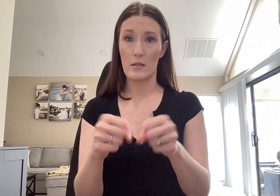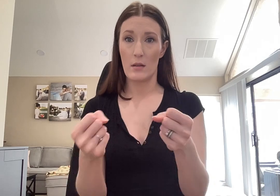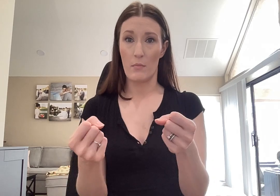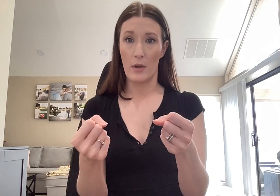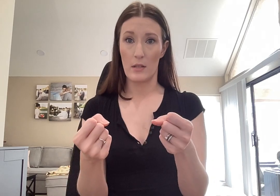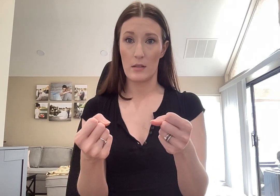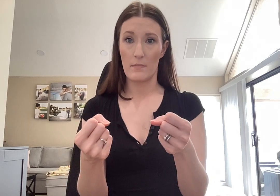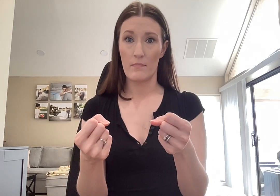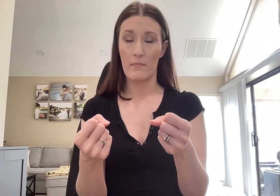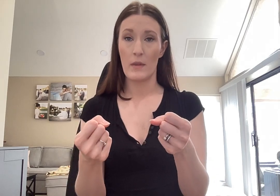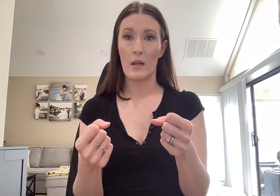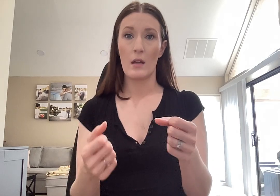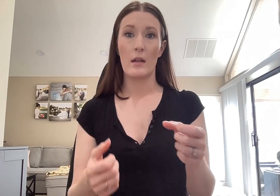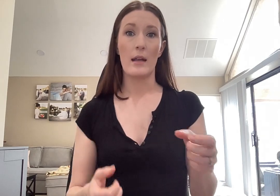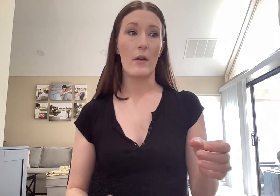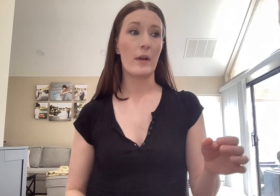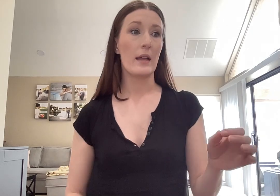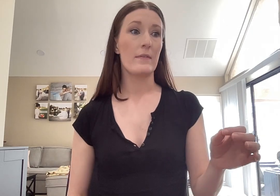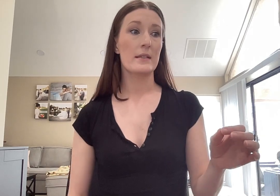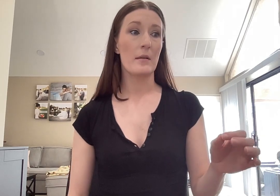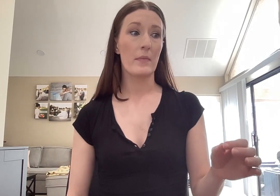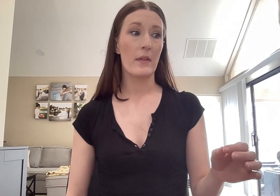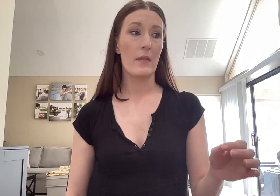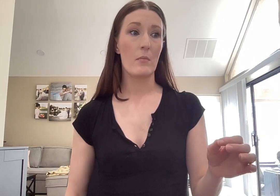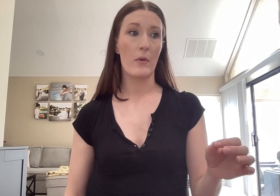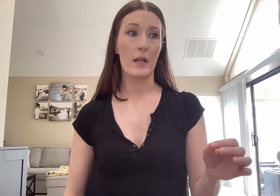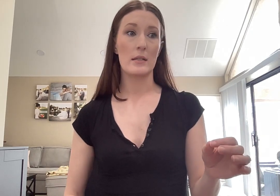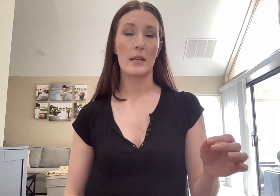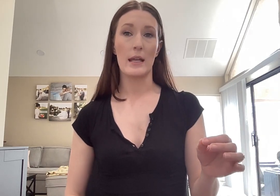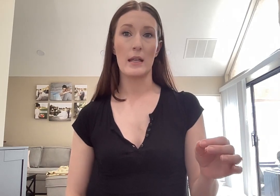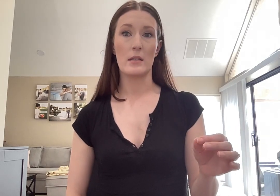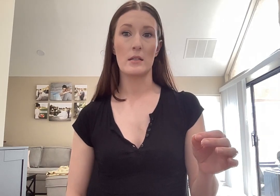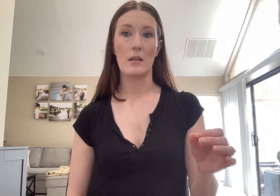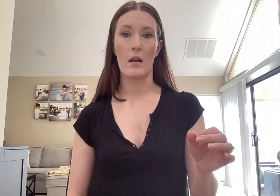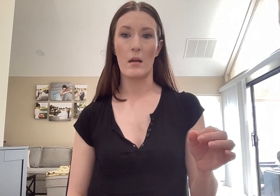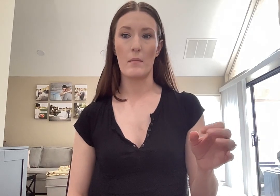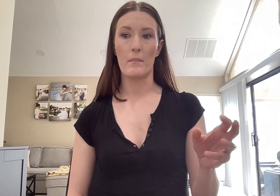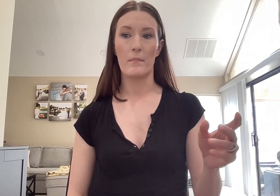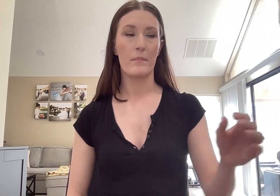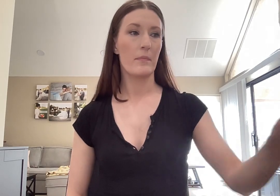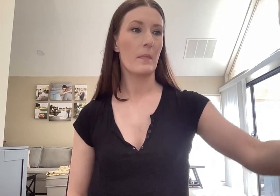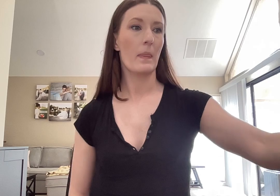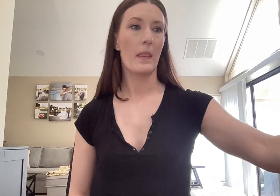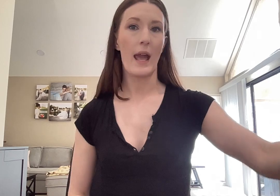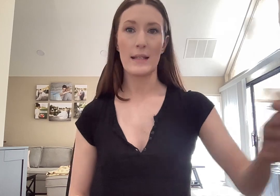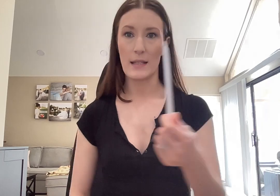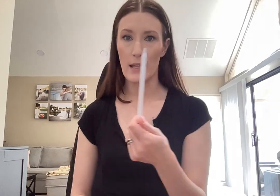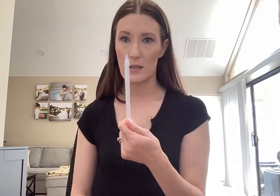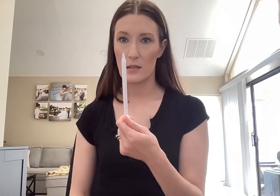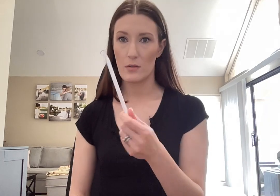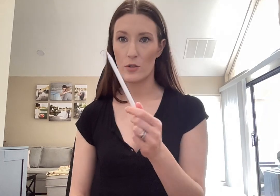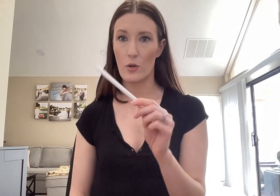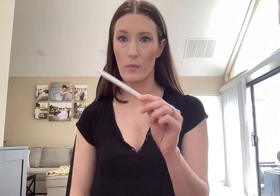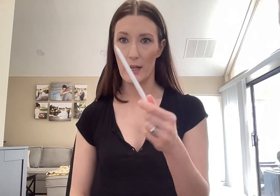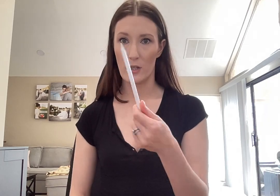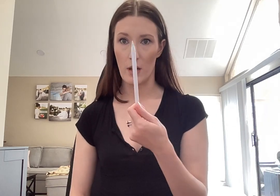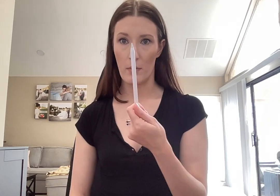it breaks. Now, if something that breaks is has this tube-like shape,